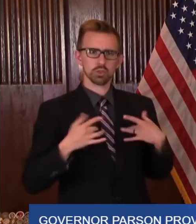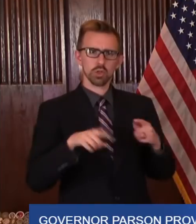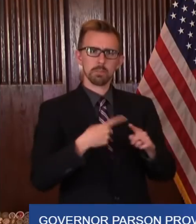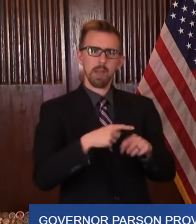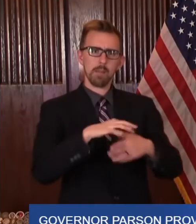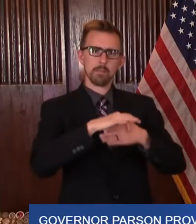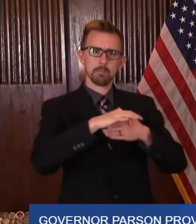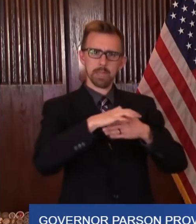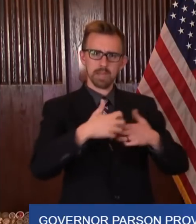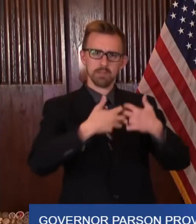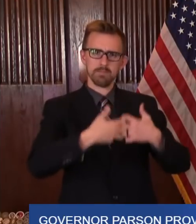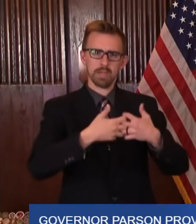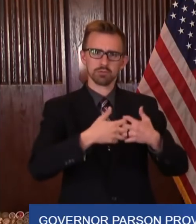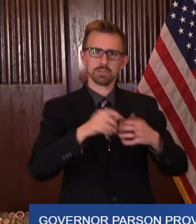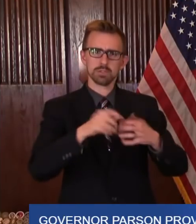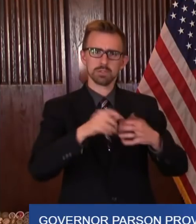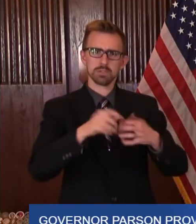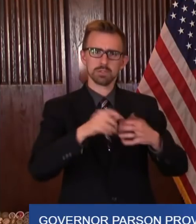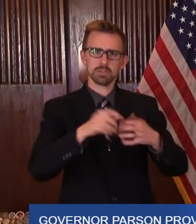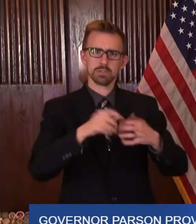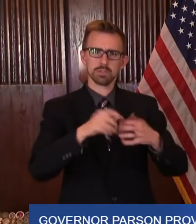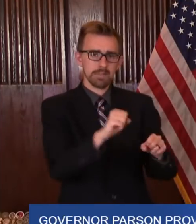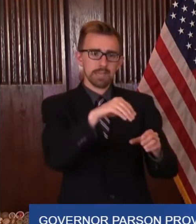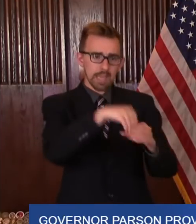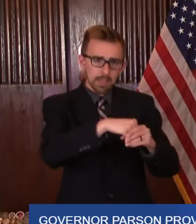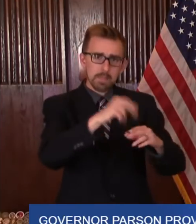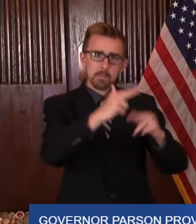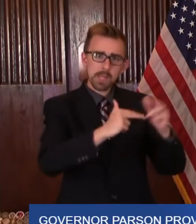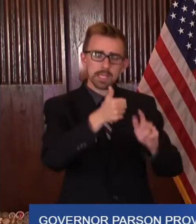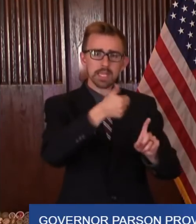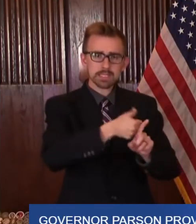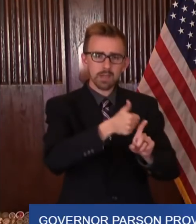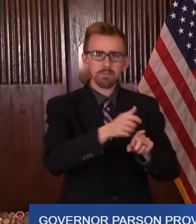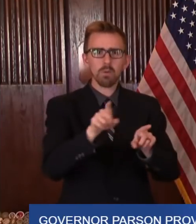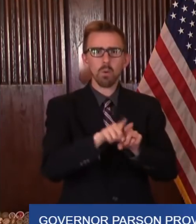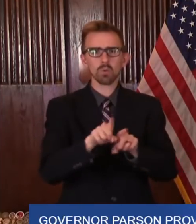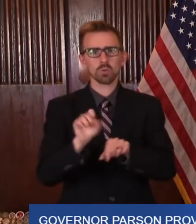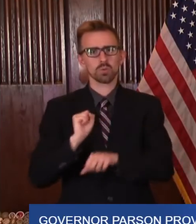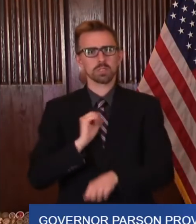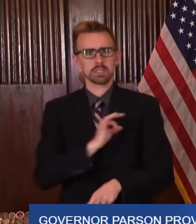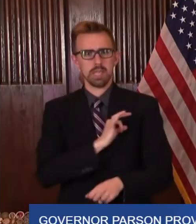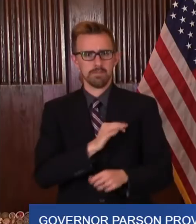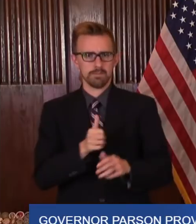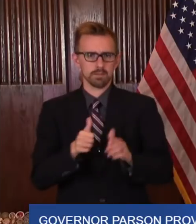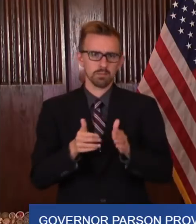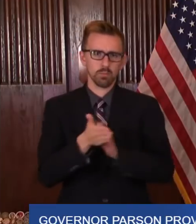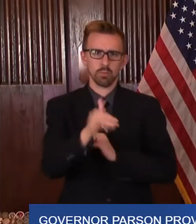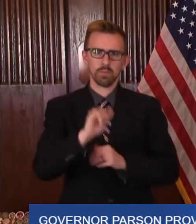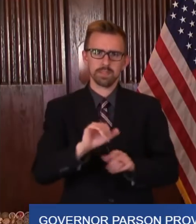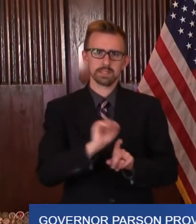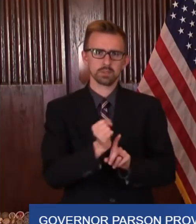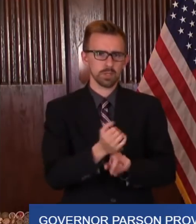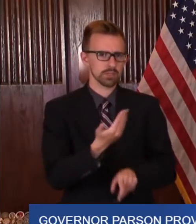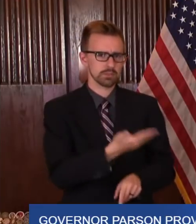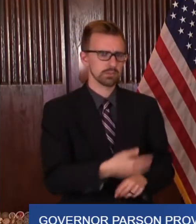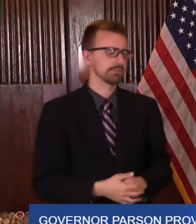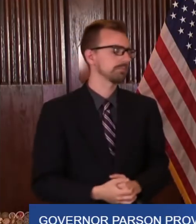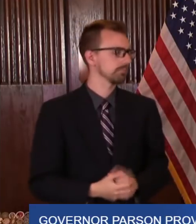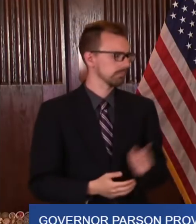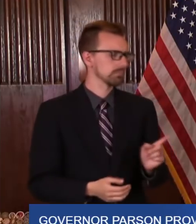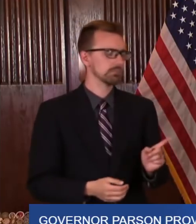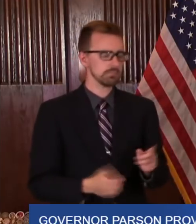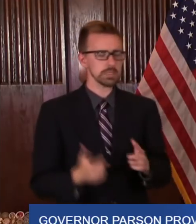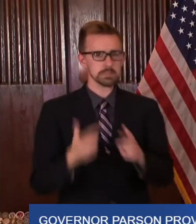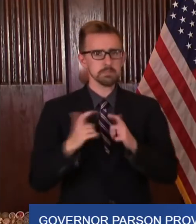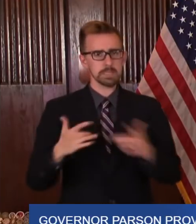meat packing industry, both safety at the plants and the industry's ability to continue through this pandemic? Well, number one, it's a